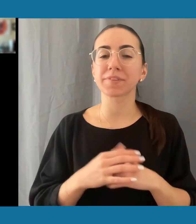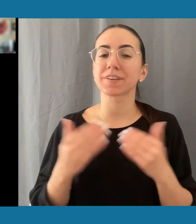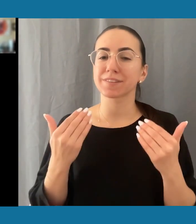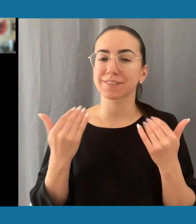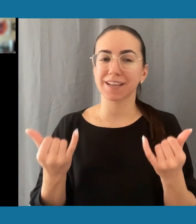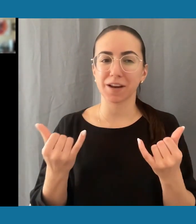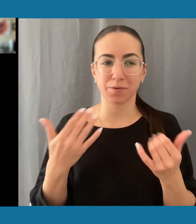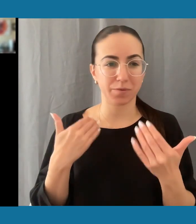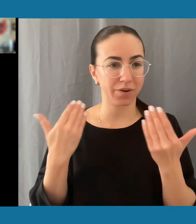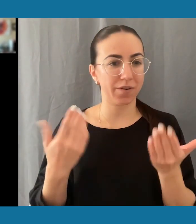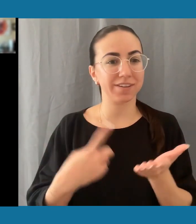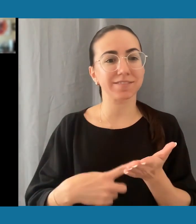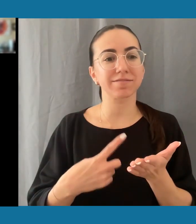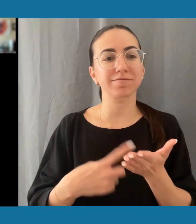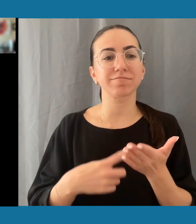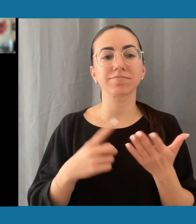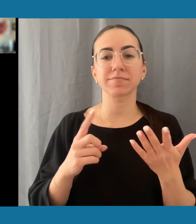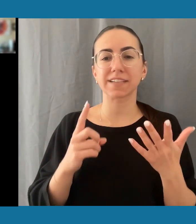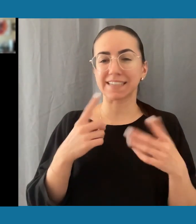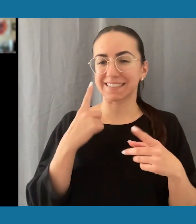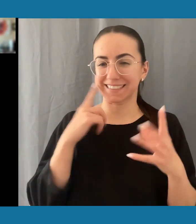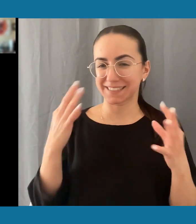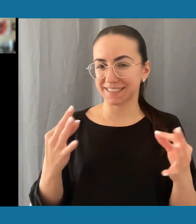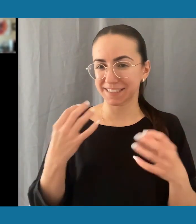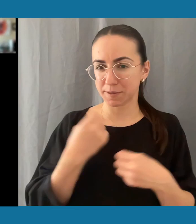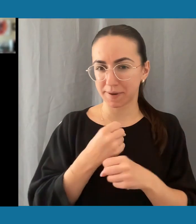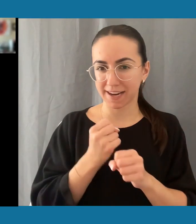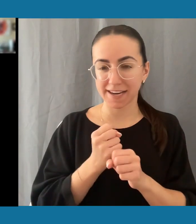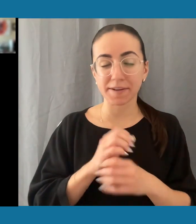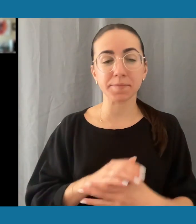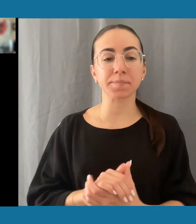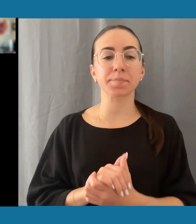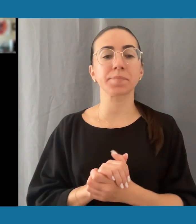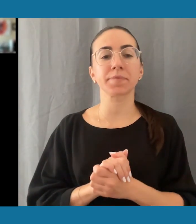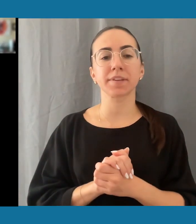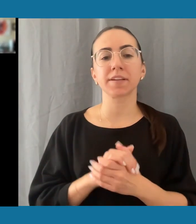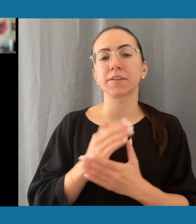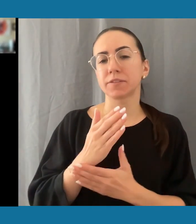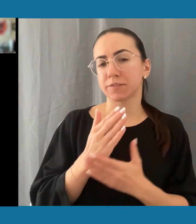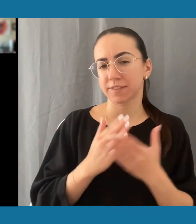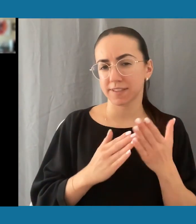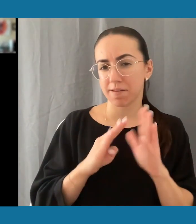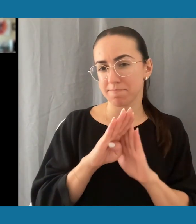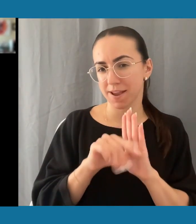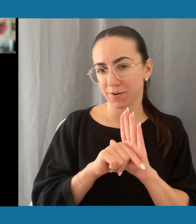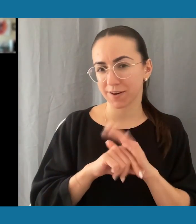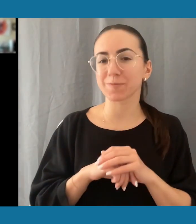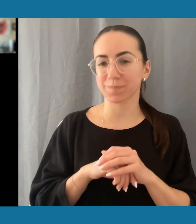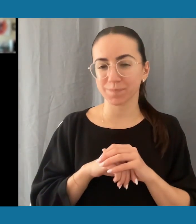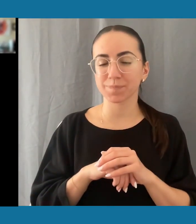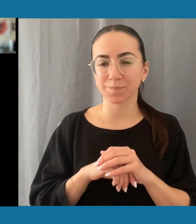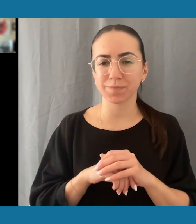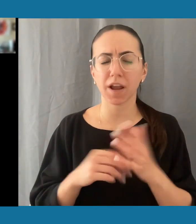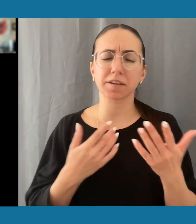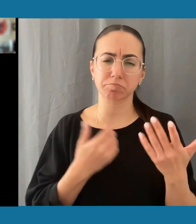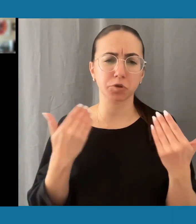talking about supported decision-making. So just a little bit of background. Actually, yeah, we can go to the next